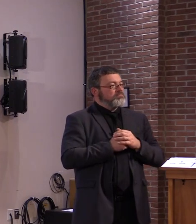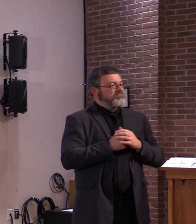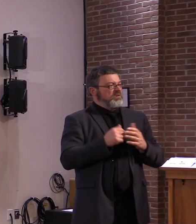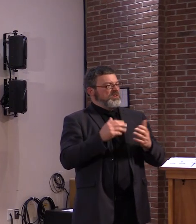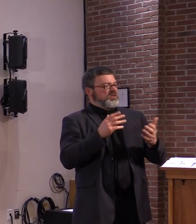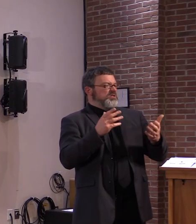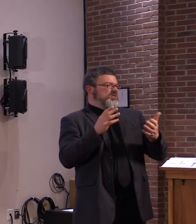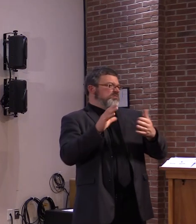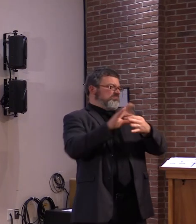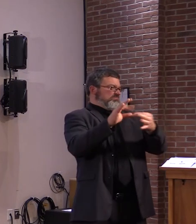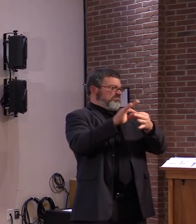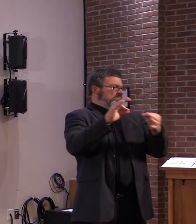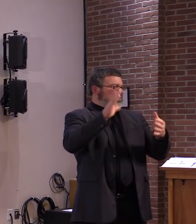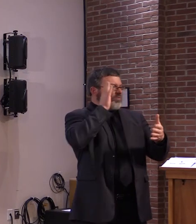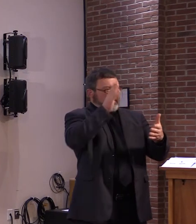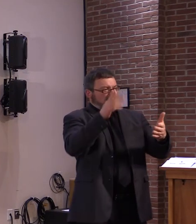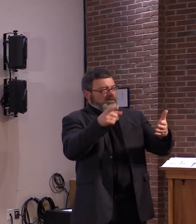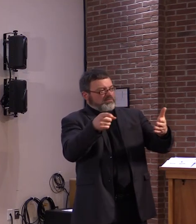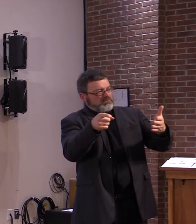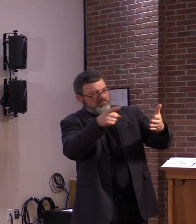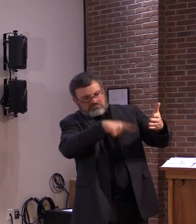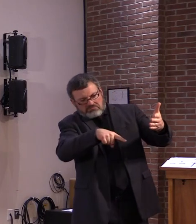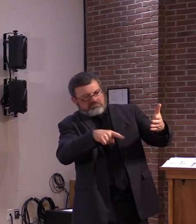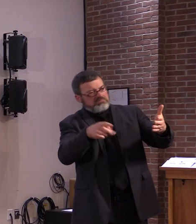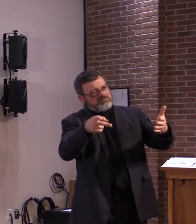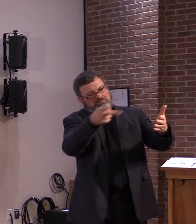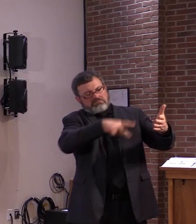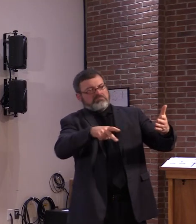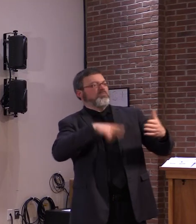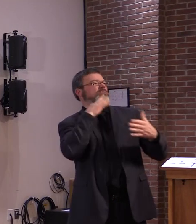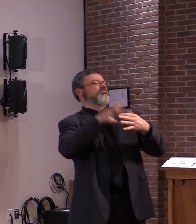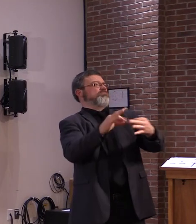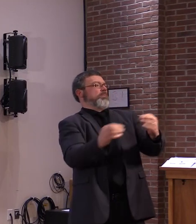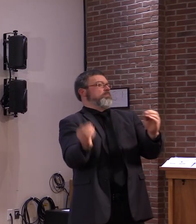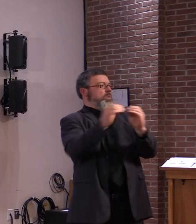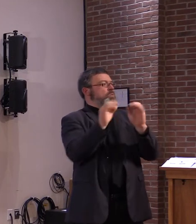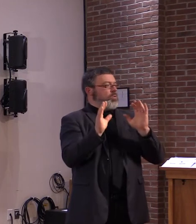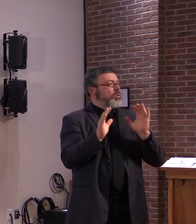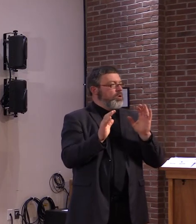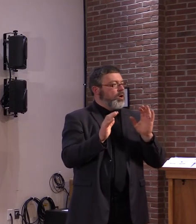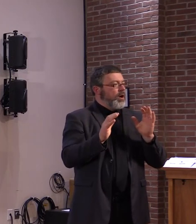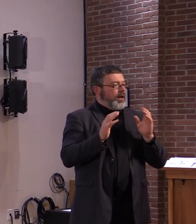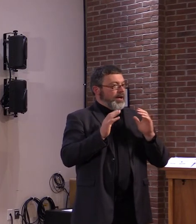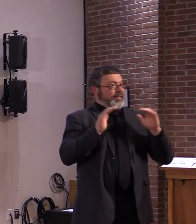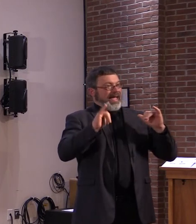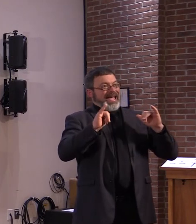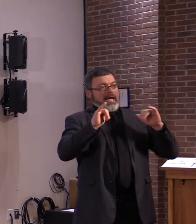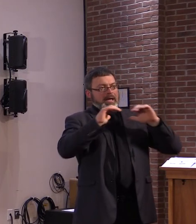2 weeks, we'll have an announcement specifically of what this new testing strategy looks like.